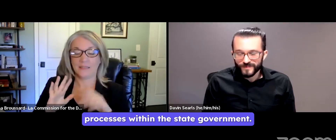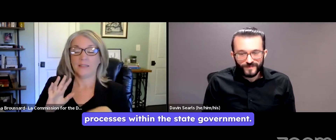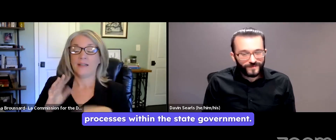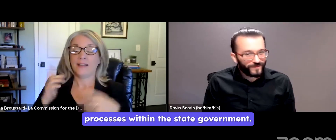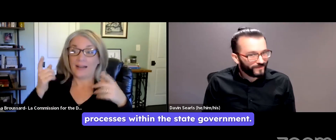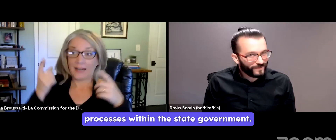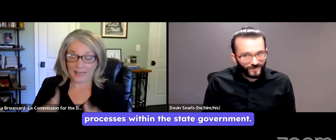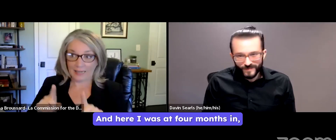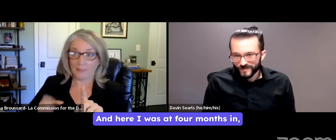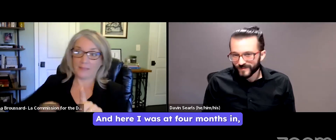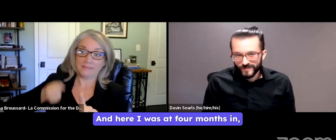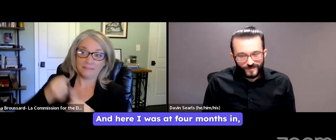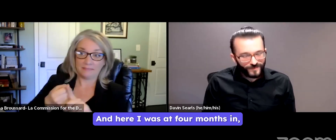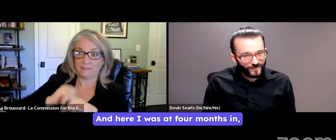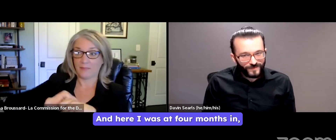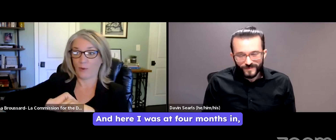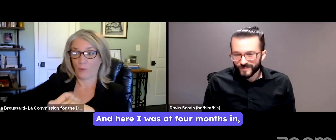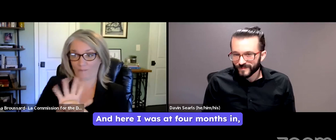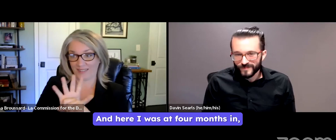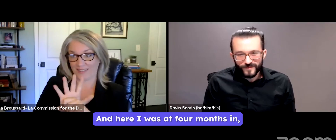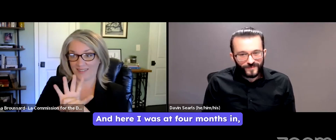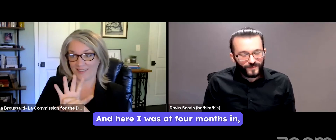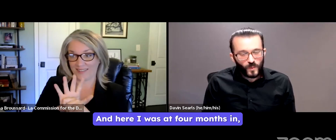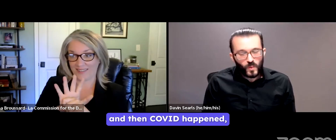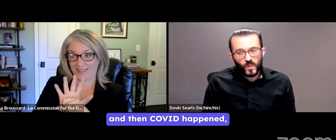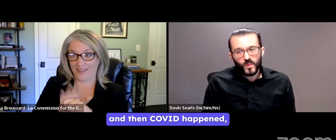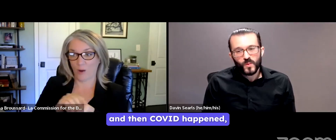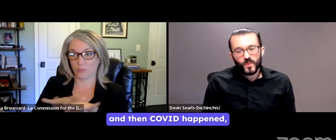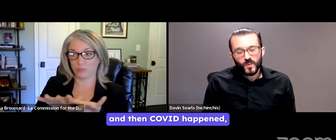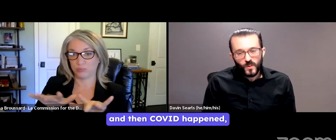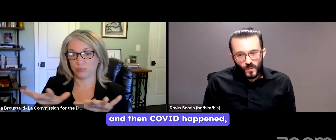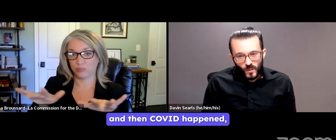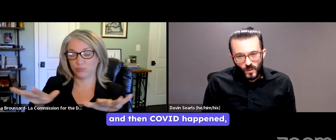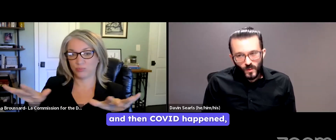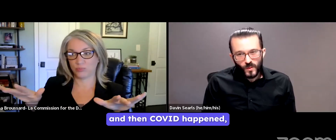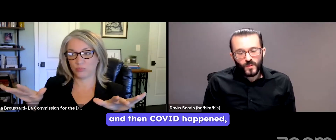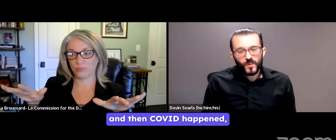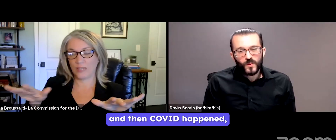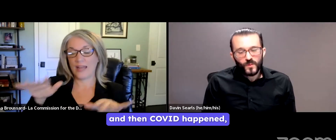processes within the state government. And here I was at 4 months in, and then COVID happened.